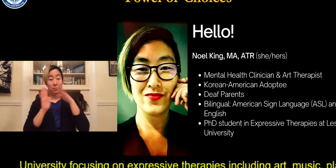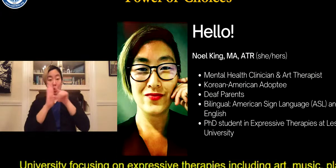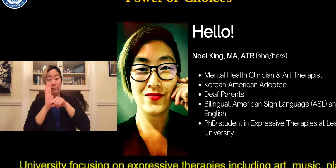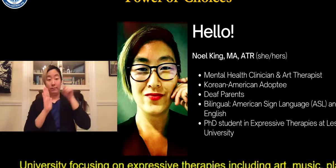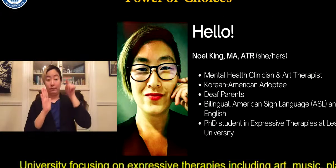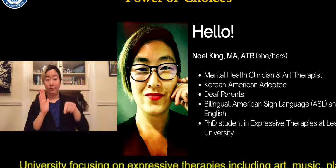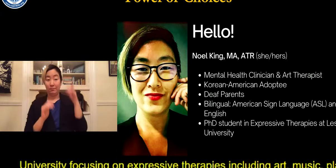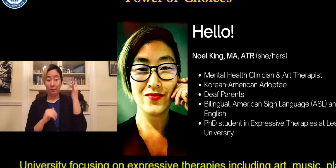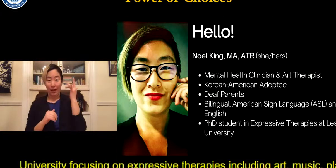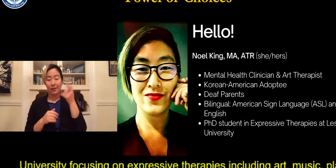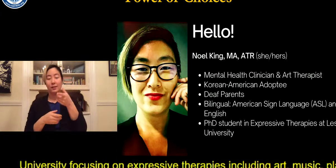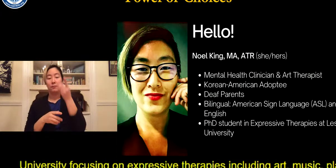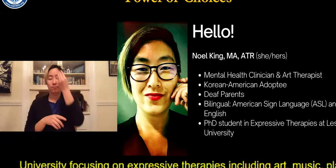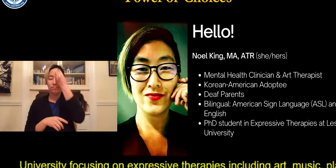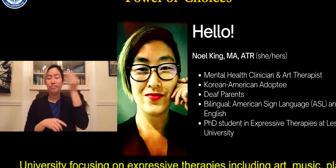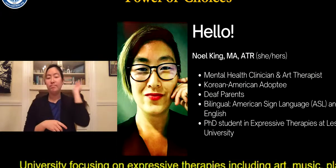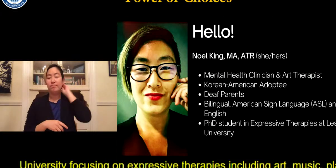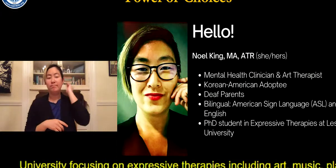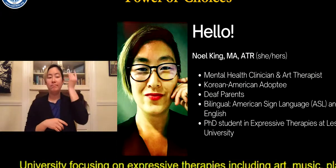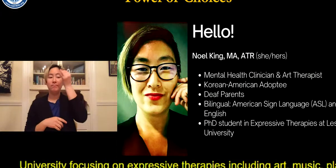program.